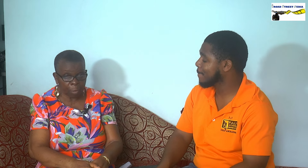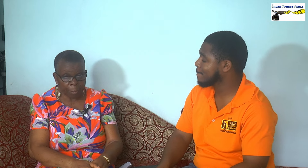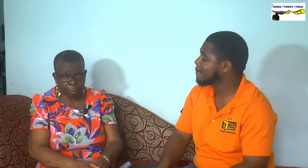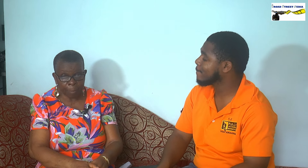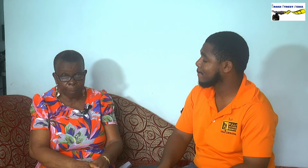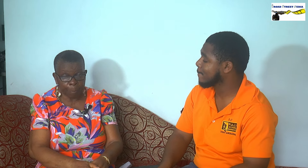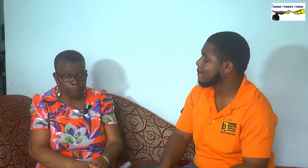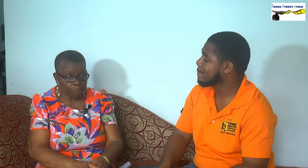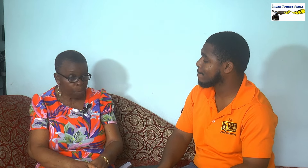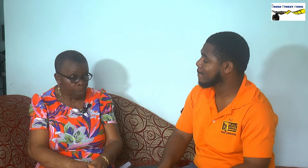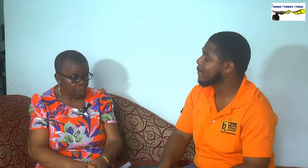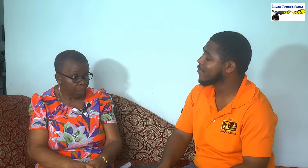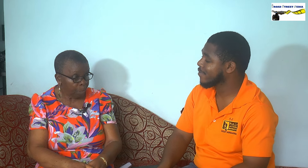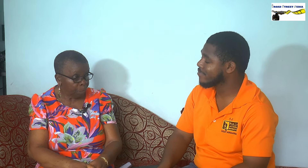Yes.